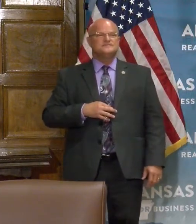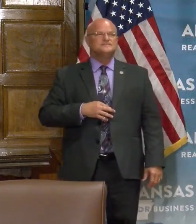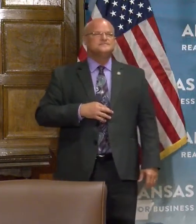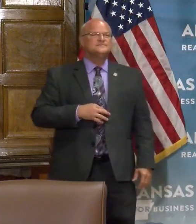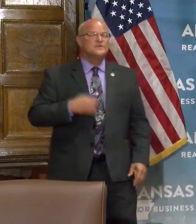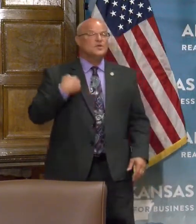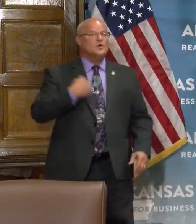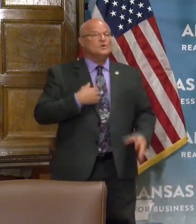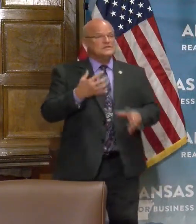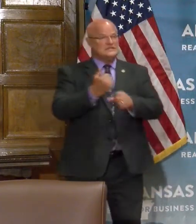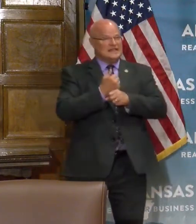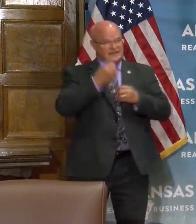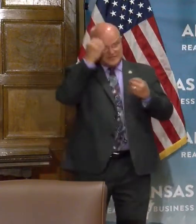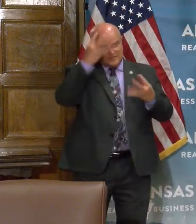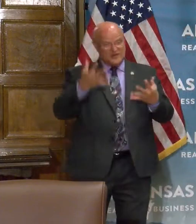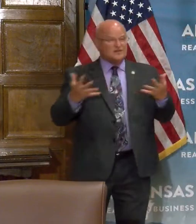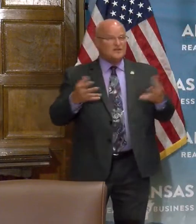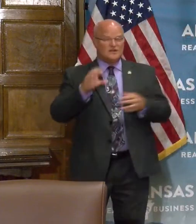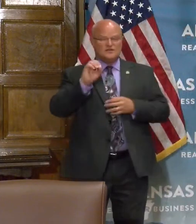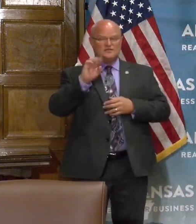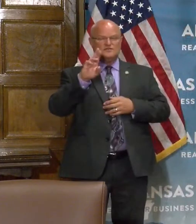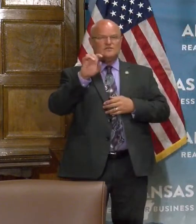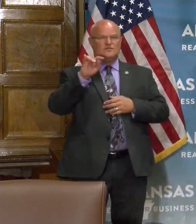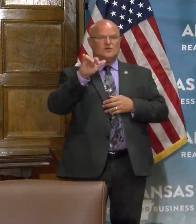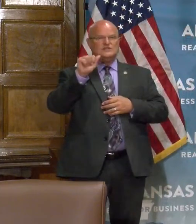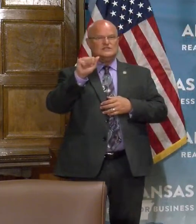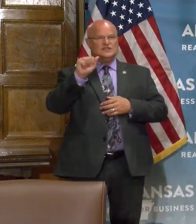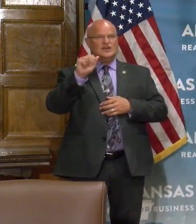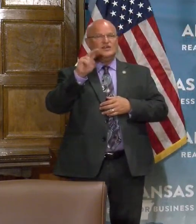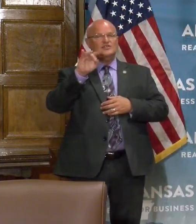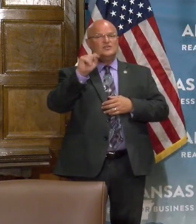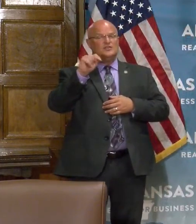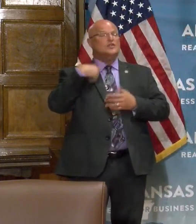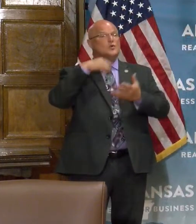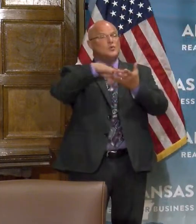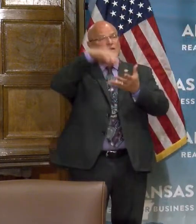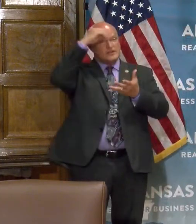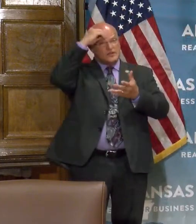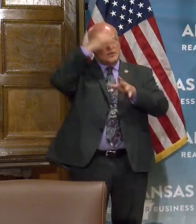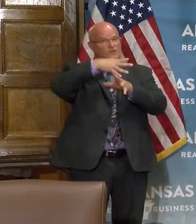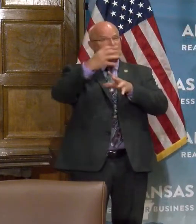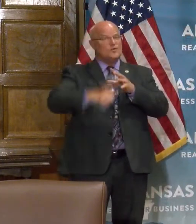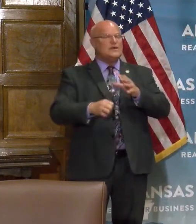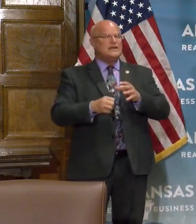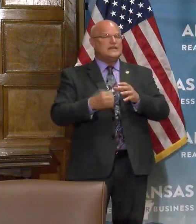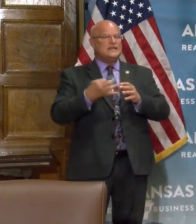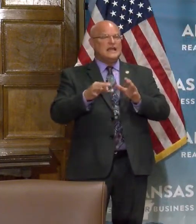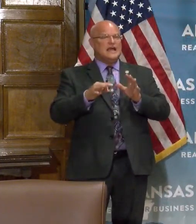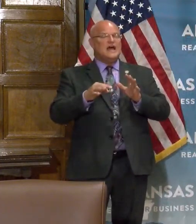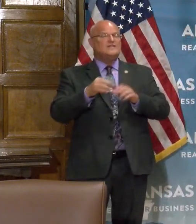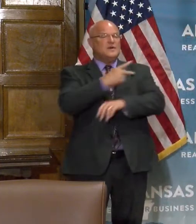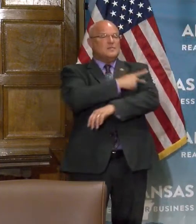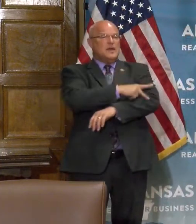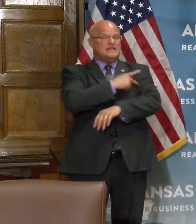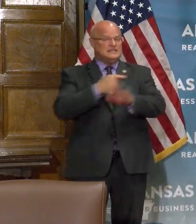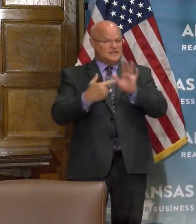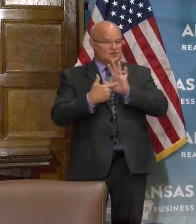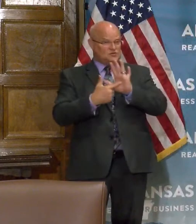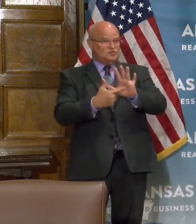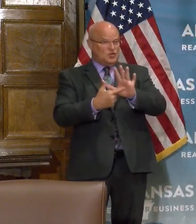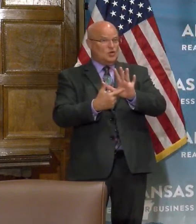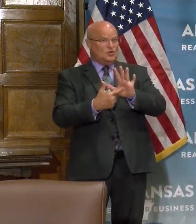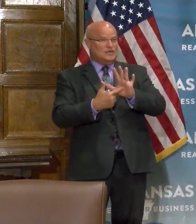We're still gathering information on the Washita unit. We did learn over the weekend of symptomatic patients, and so